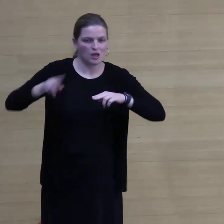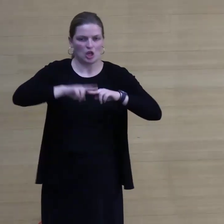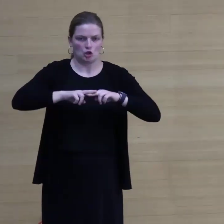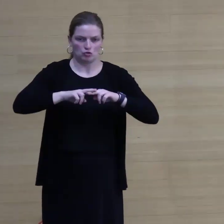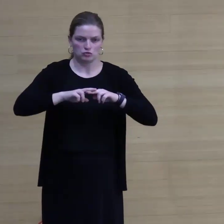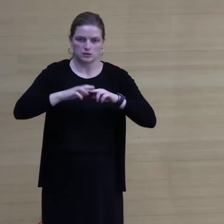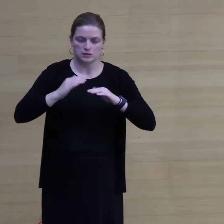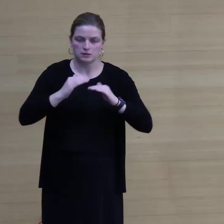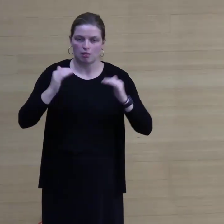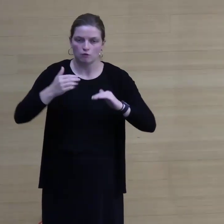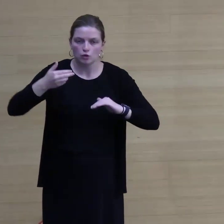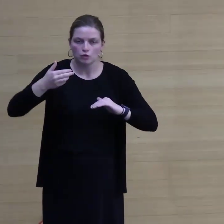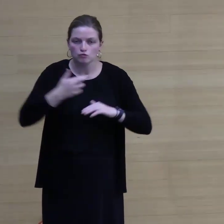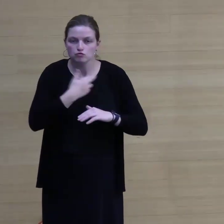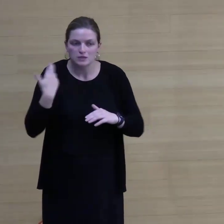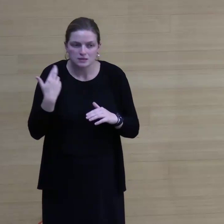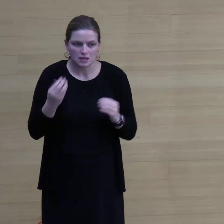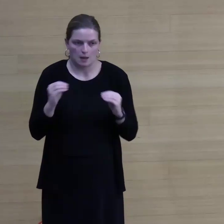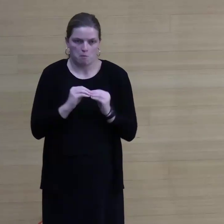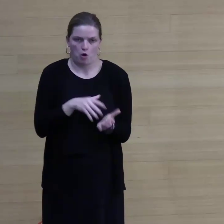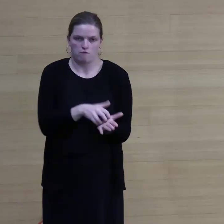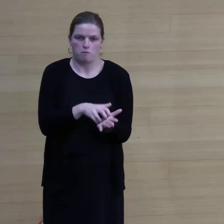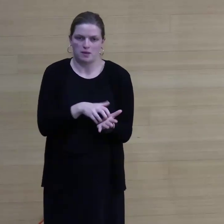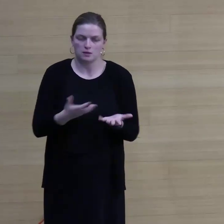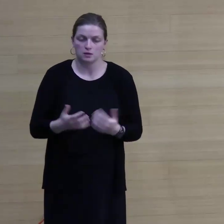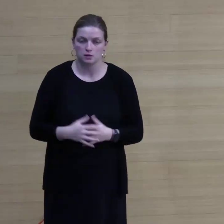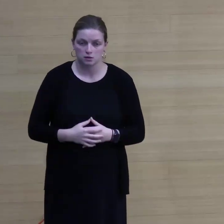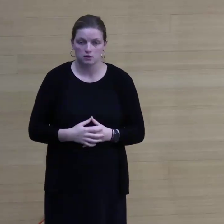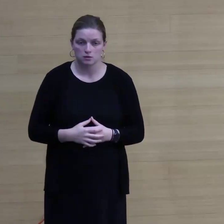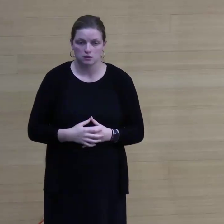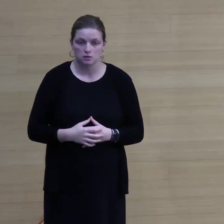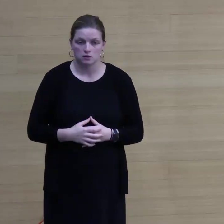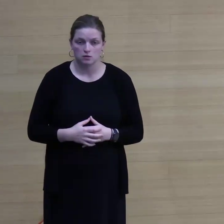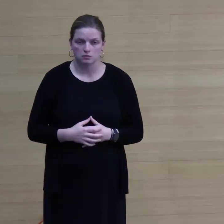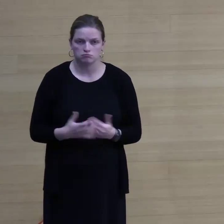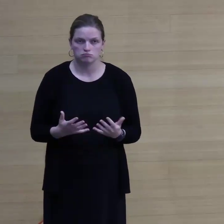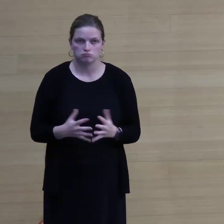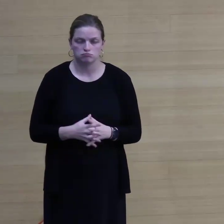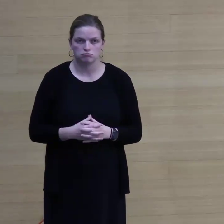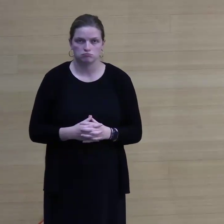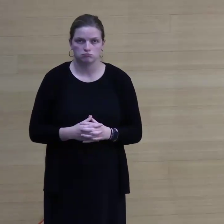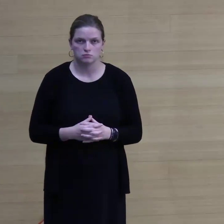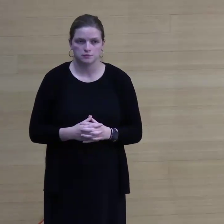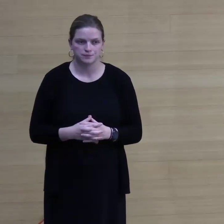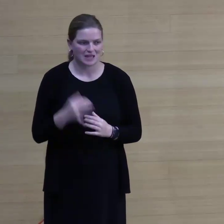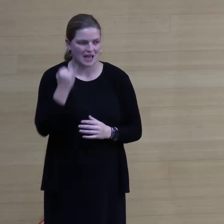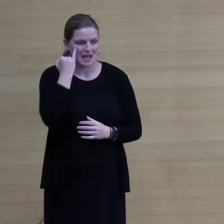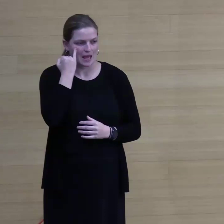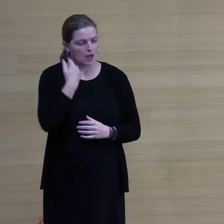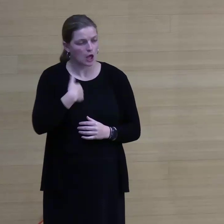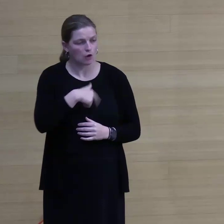for sure. An increased level of vulnerability. Mhm. You know, what would, if we were